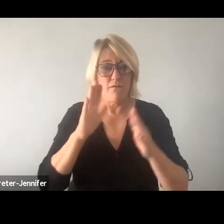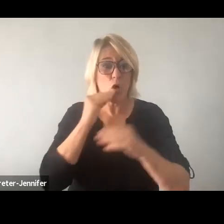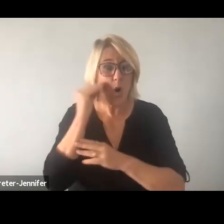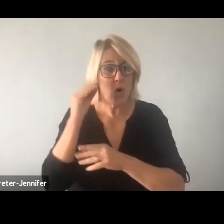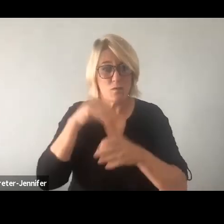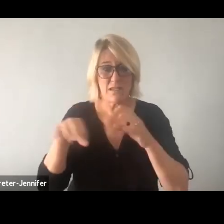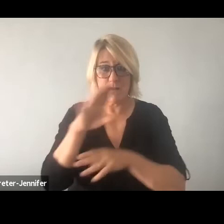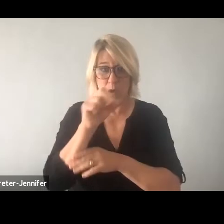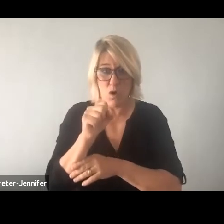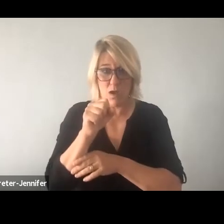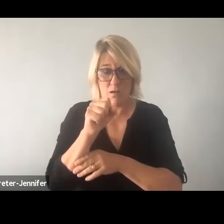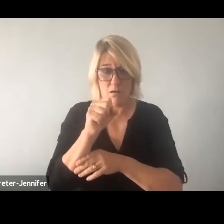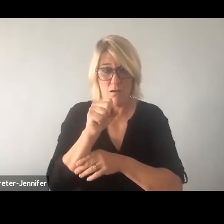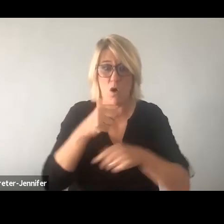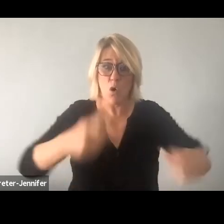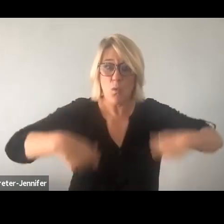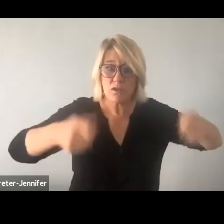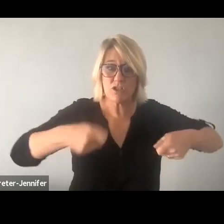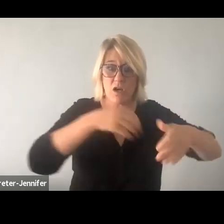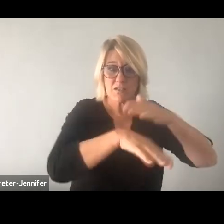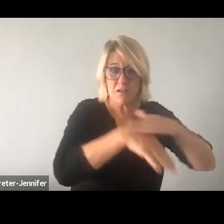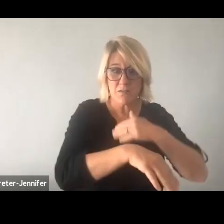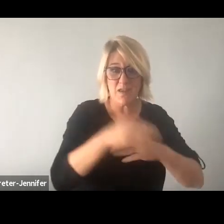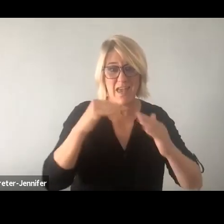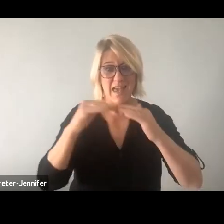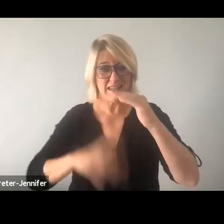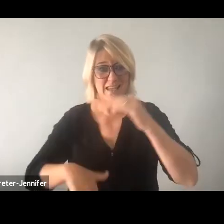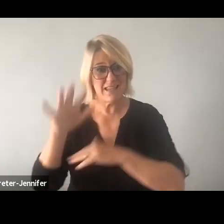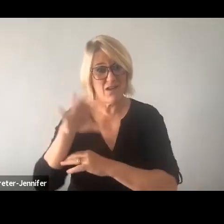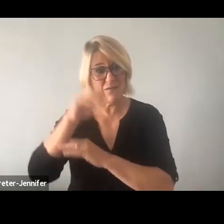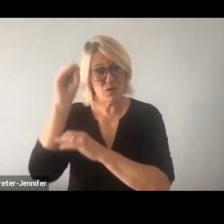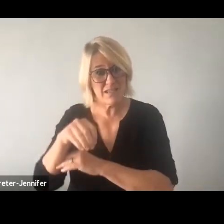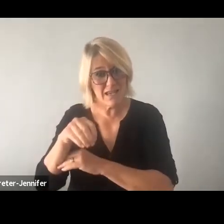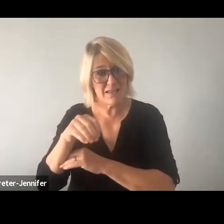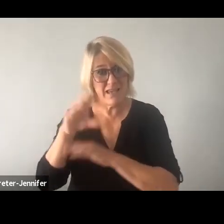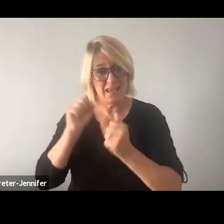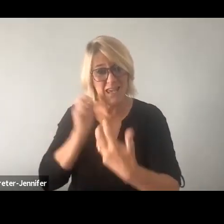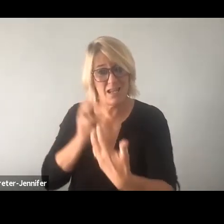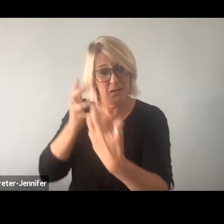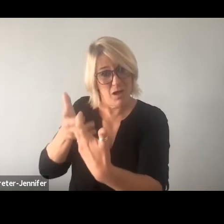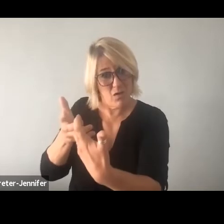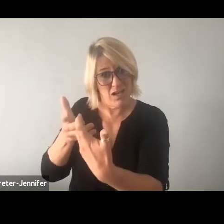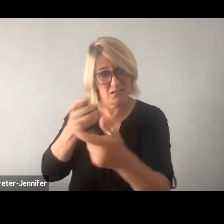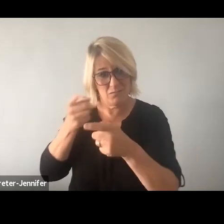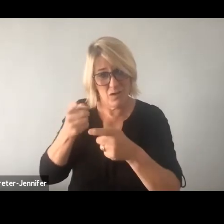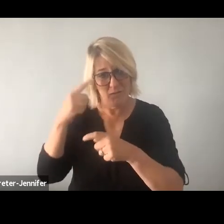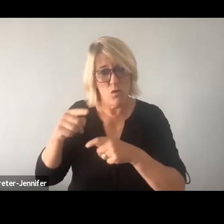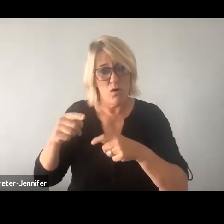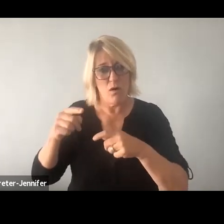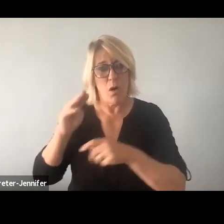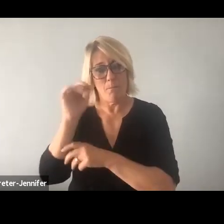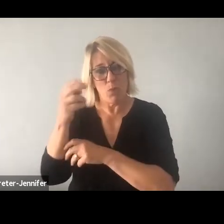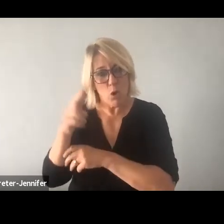than 5% can accommodate people who have moderate mobility disabilities, making finding units that are